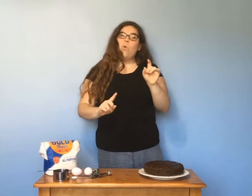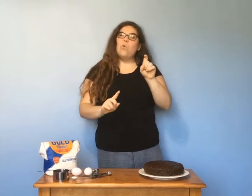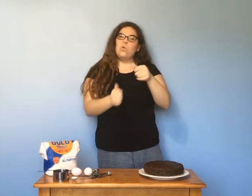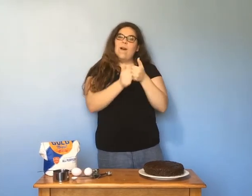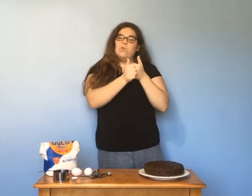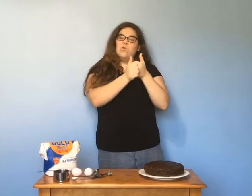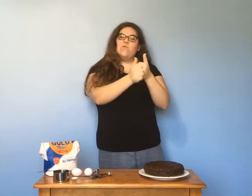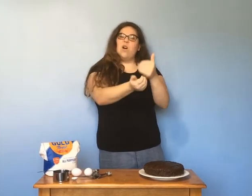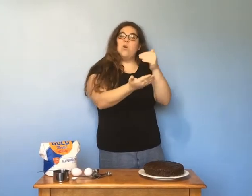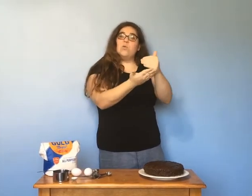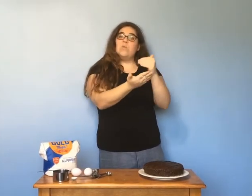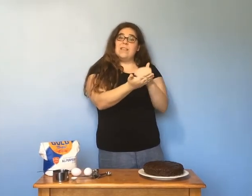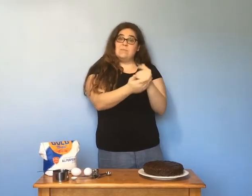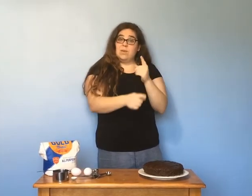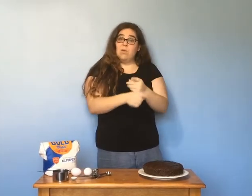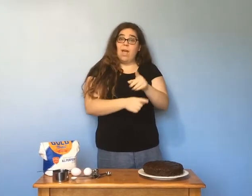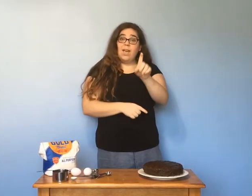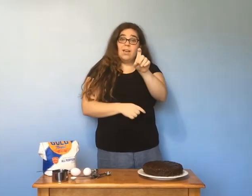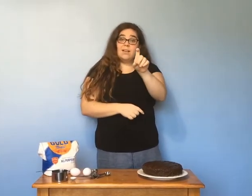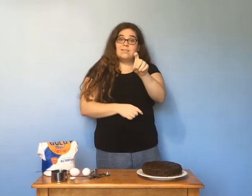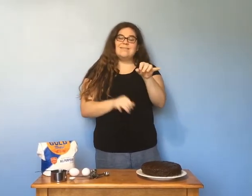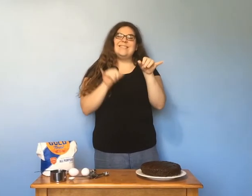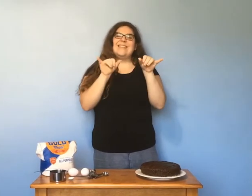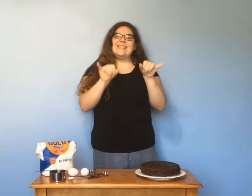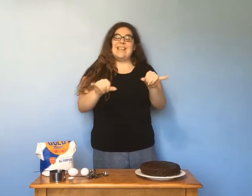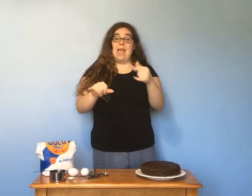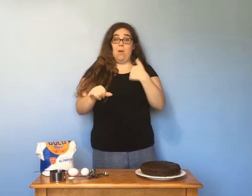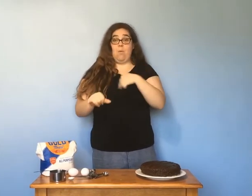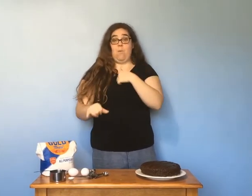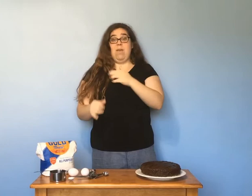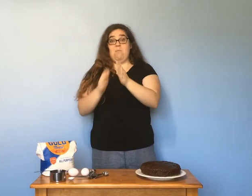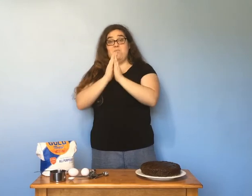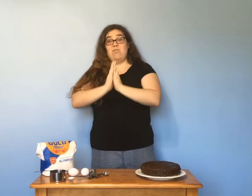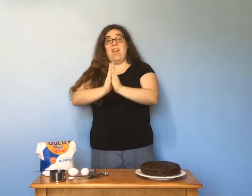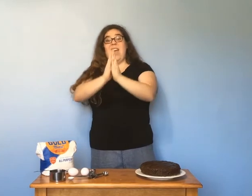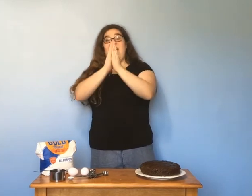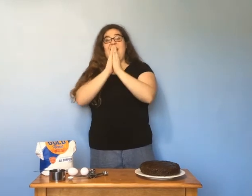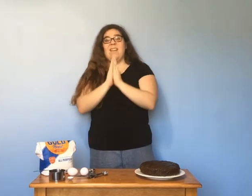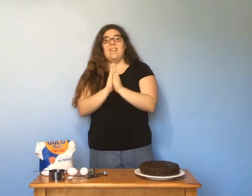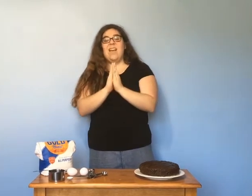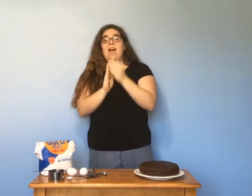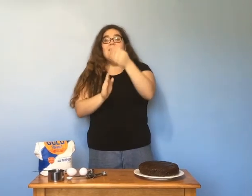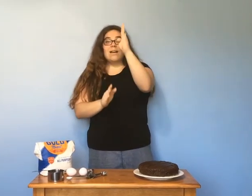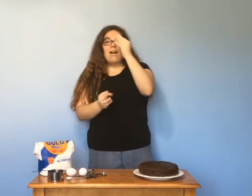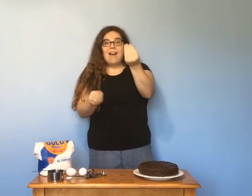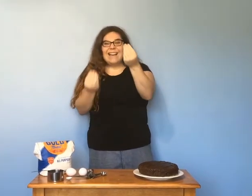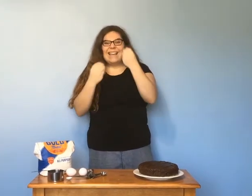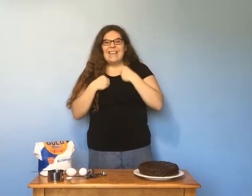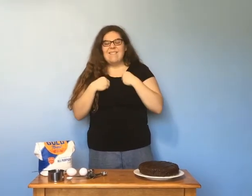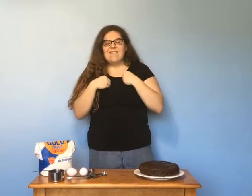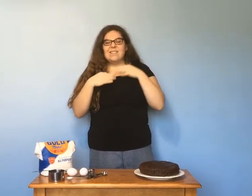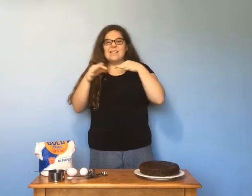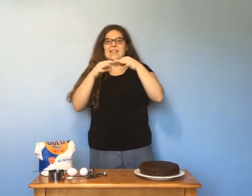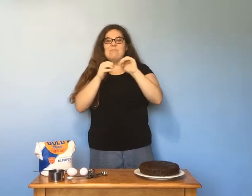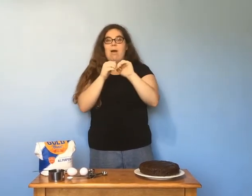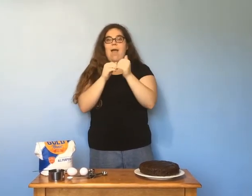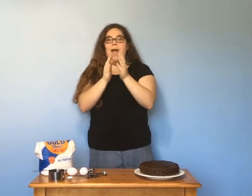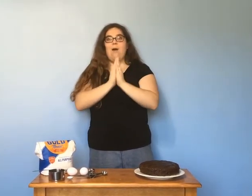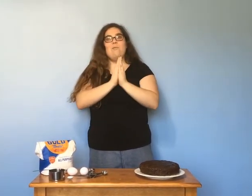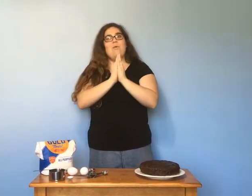that work? No, because we have to follow that recipe, right? And it's the same way when we pray. God has given